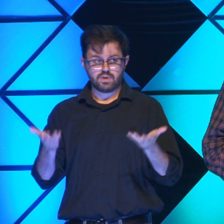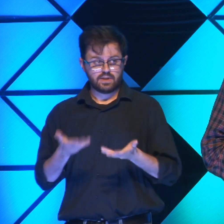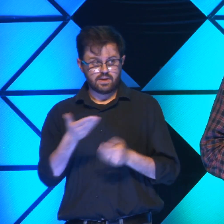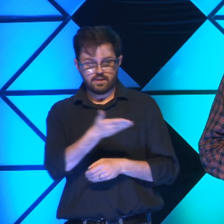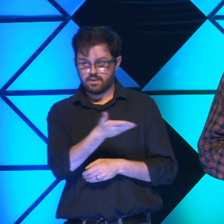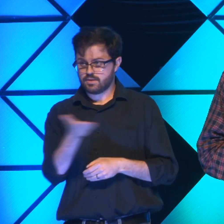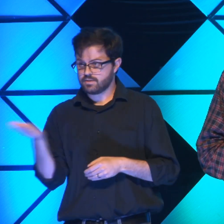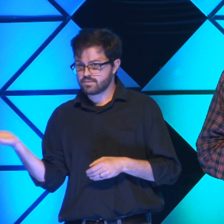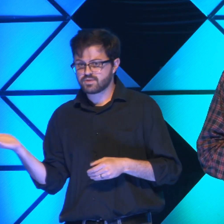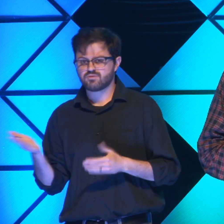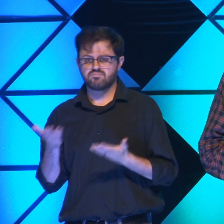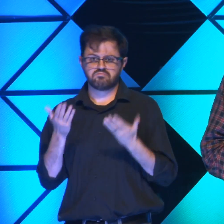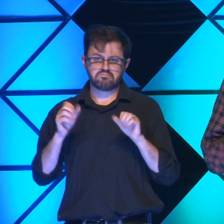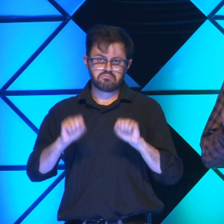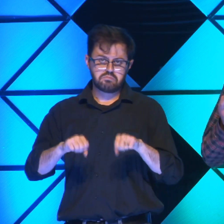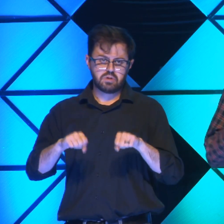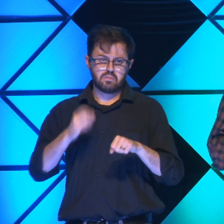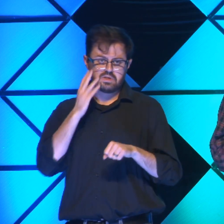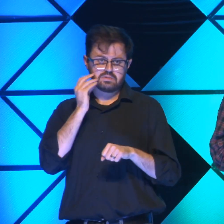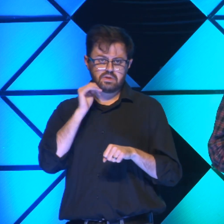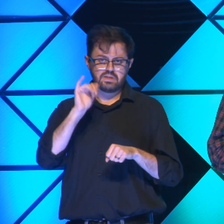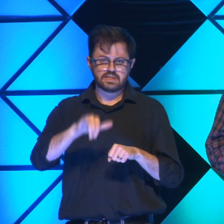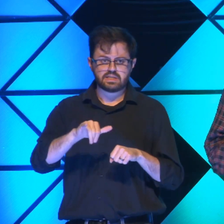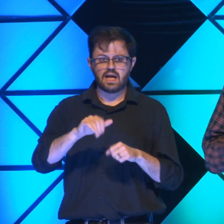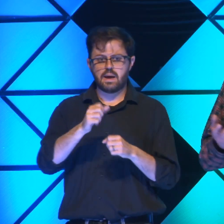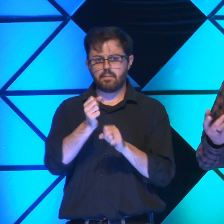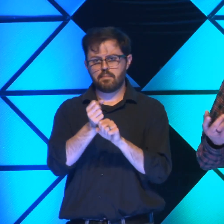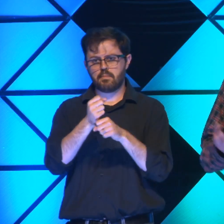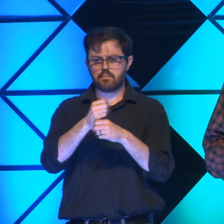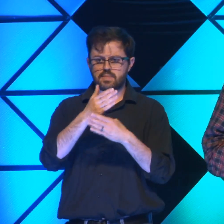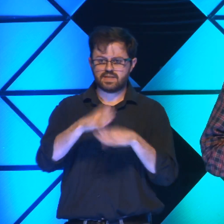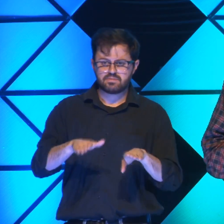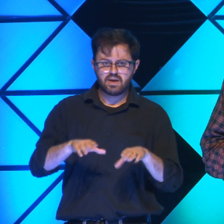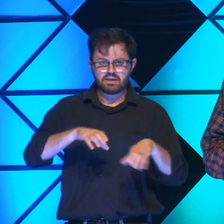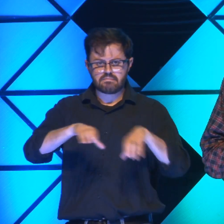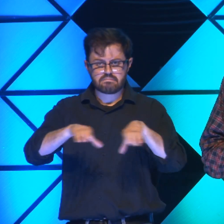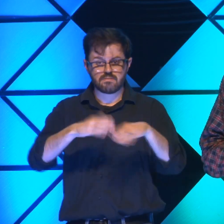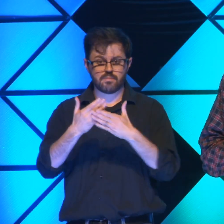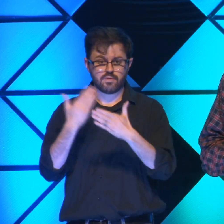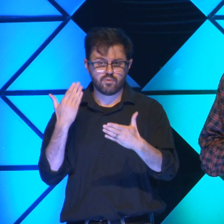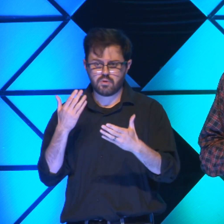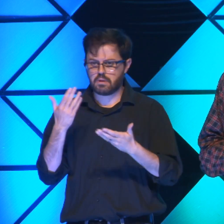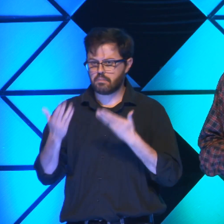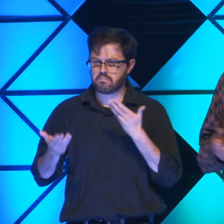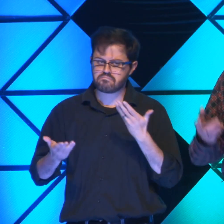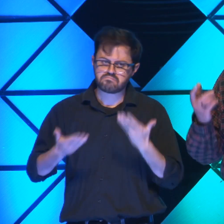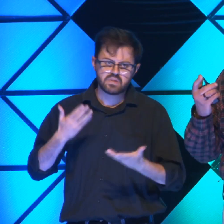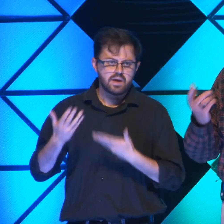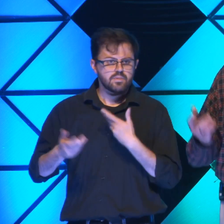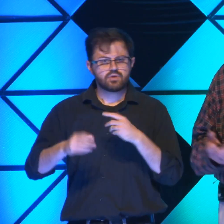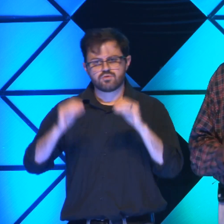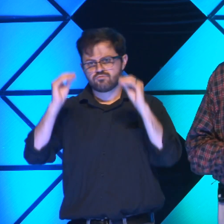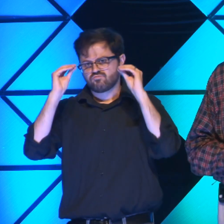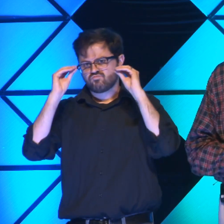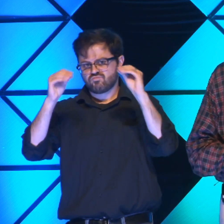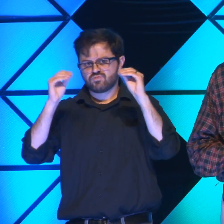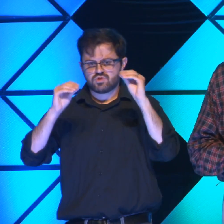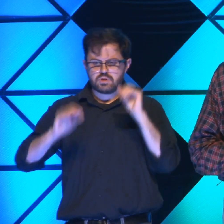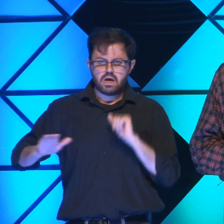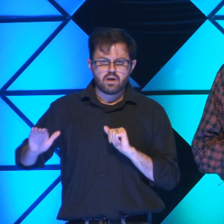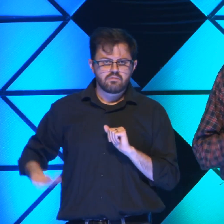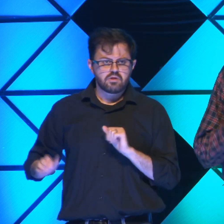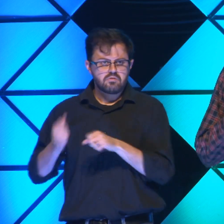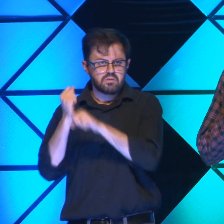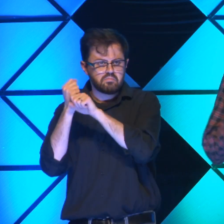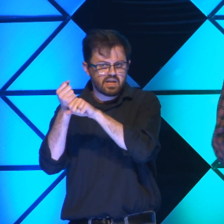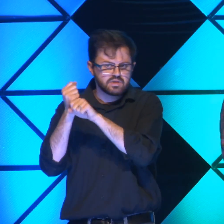peacemaker before. Maybe, I don't know, maybe you taught Little League. Maybe you gave a couple of hours at a food